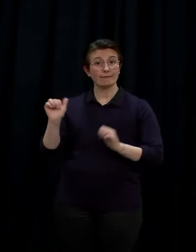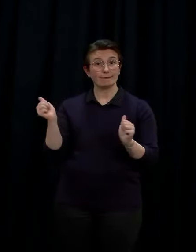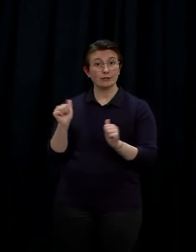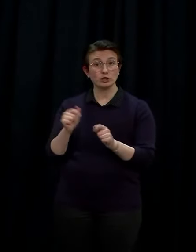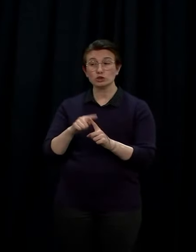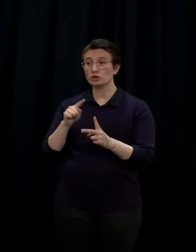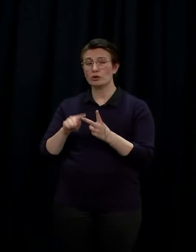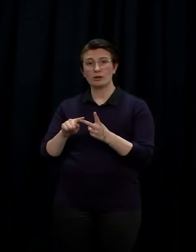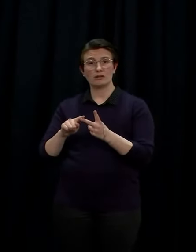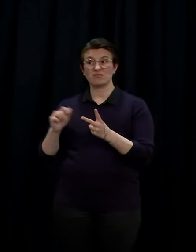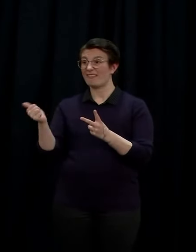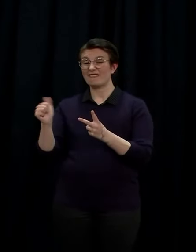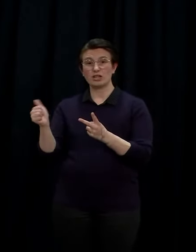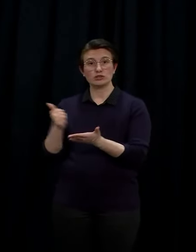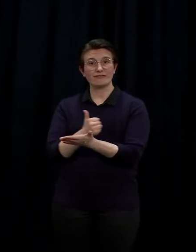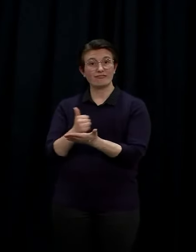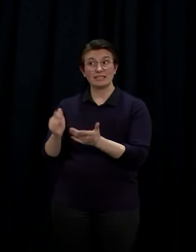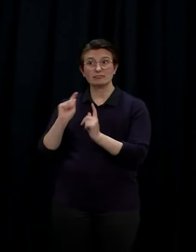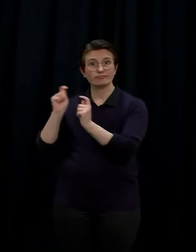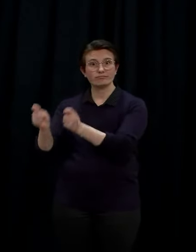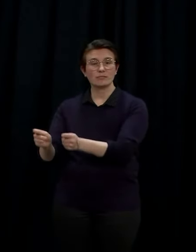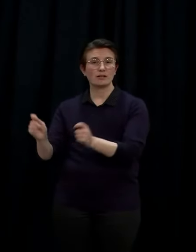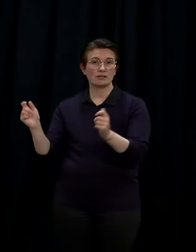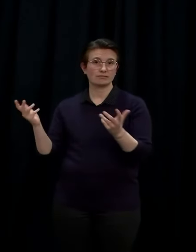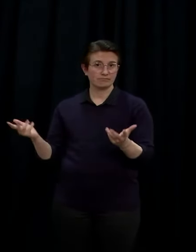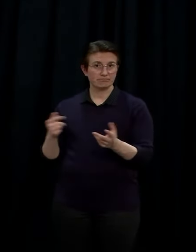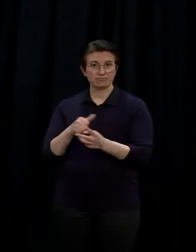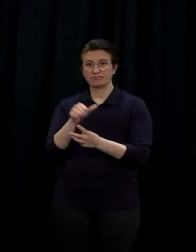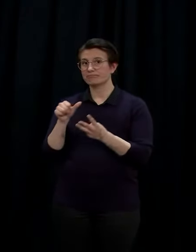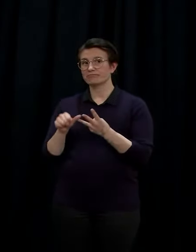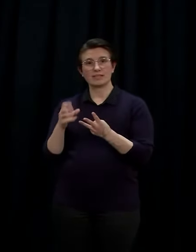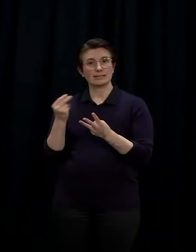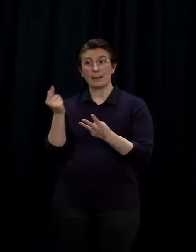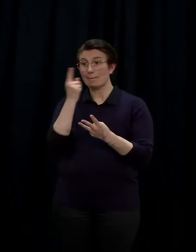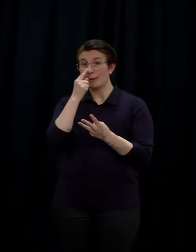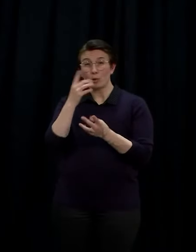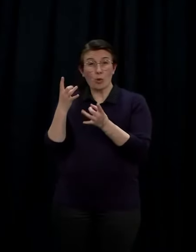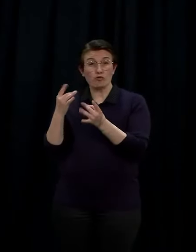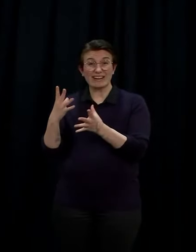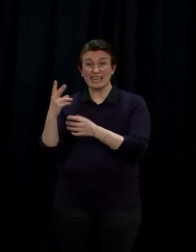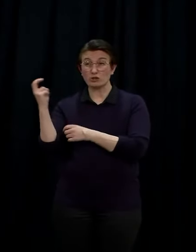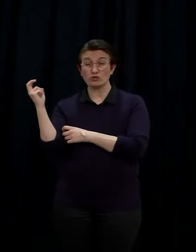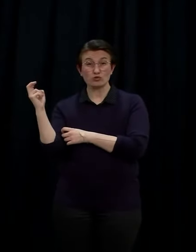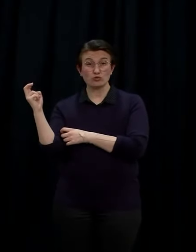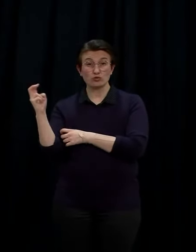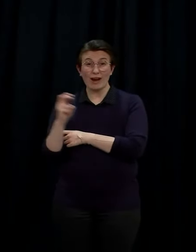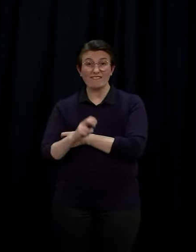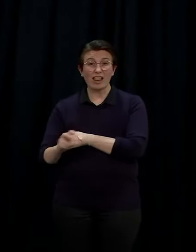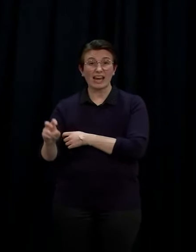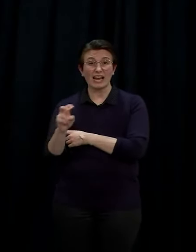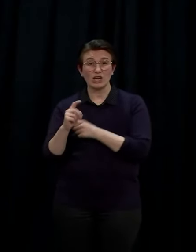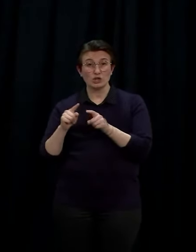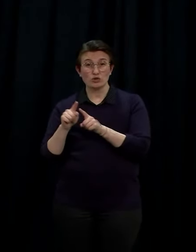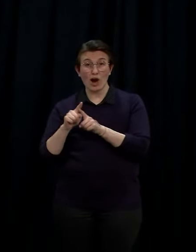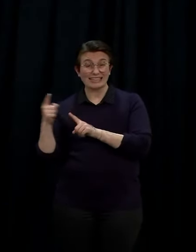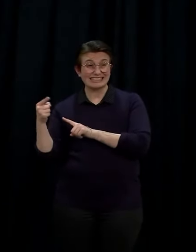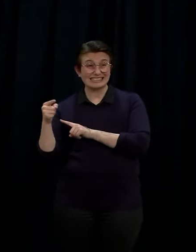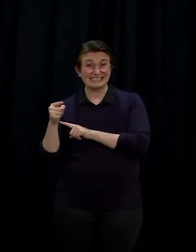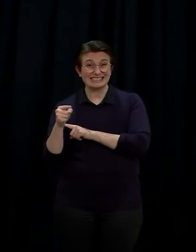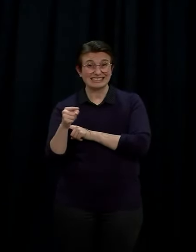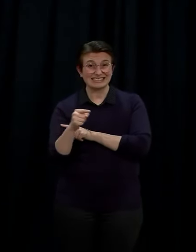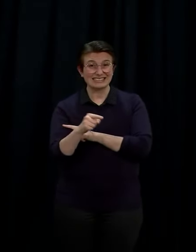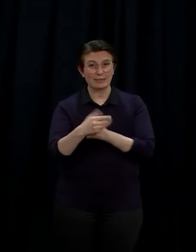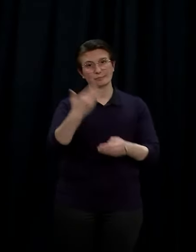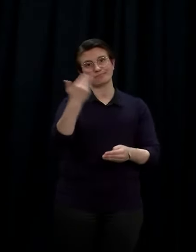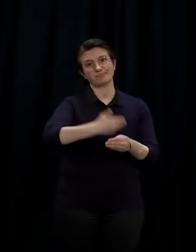route. We are still processing those who were on that last airlift out, and after that we'll be able to